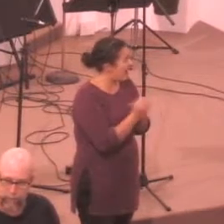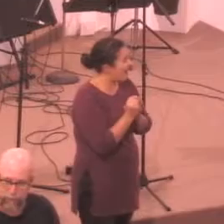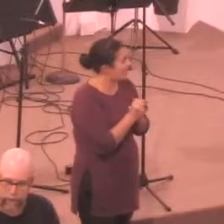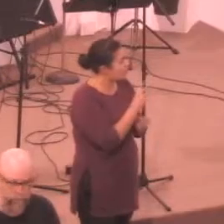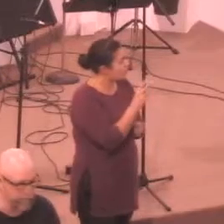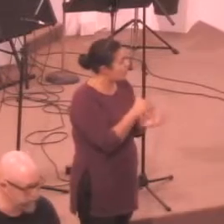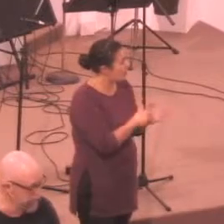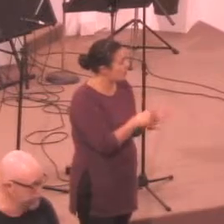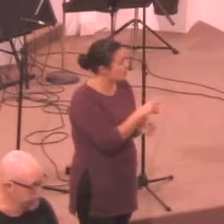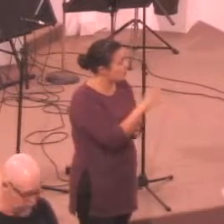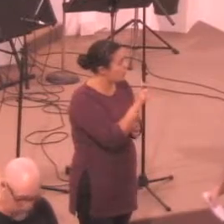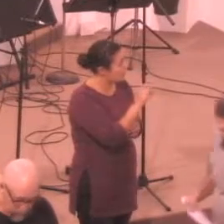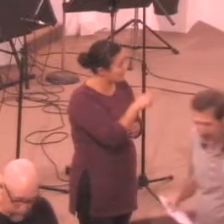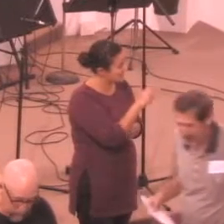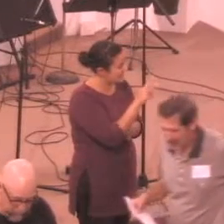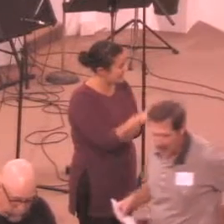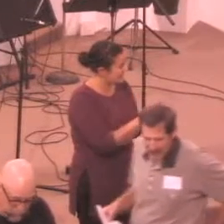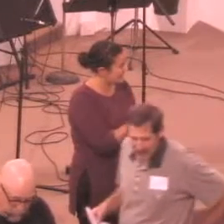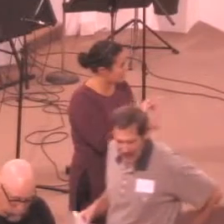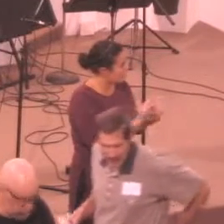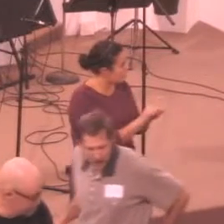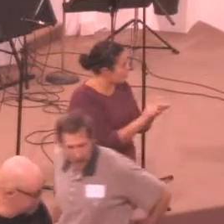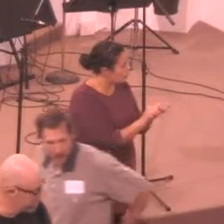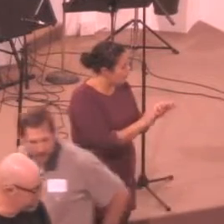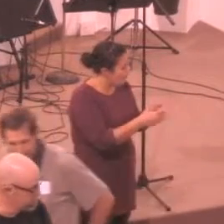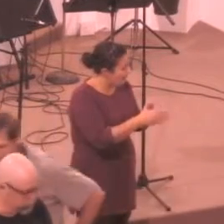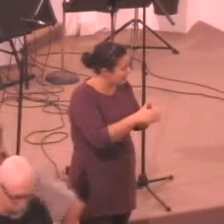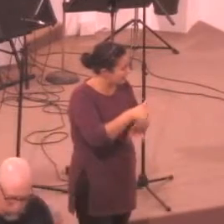2,266 shoeboxes this year. That's